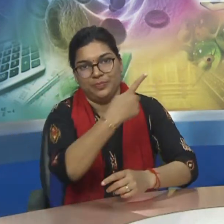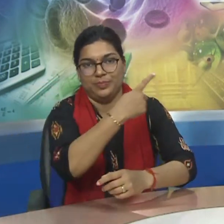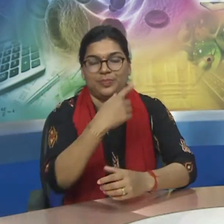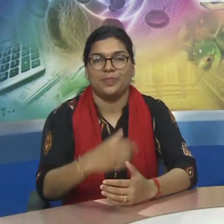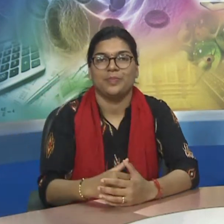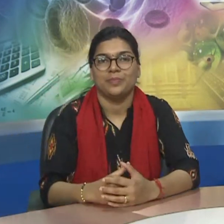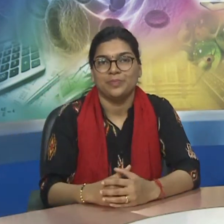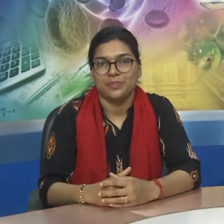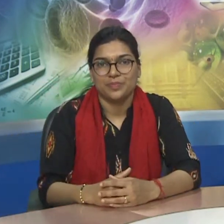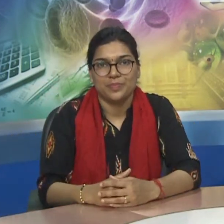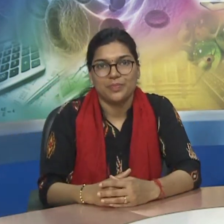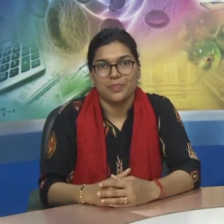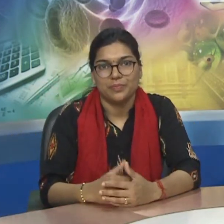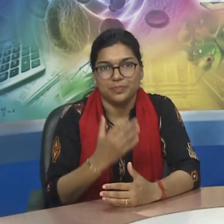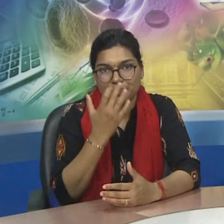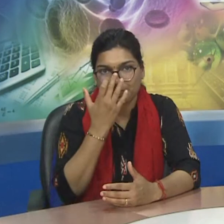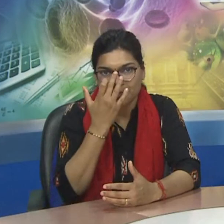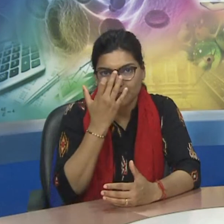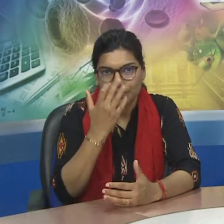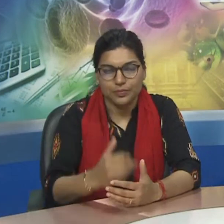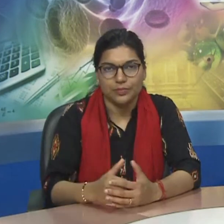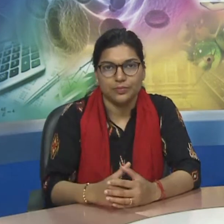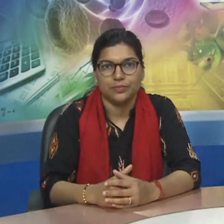then add header and footer on the sheet.